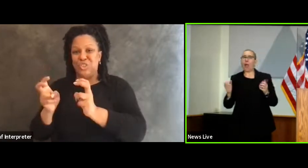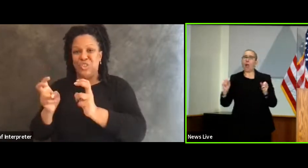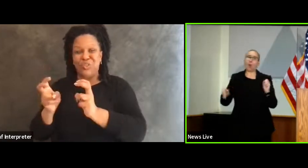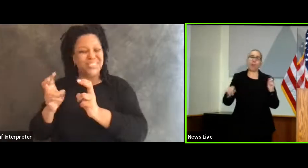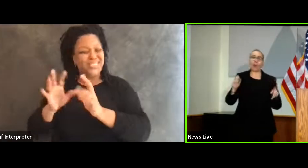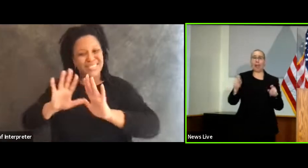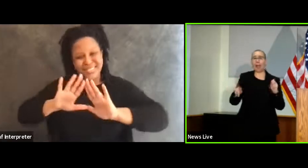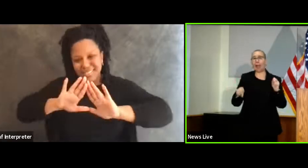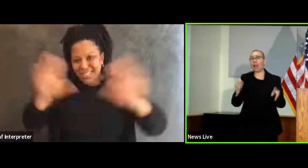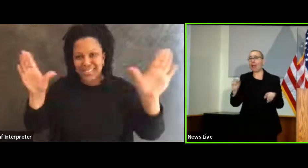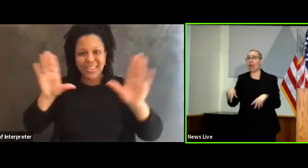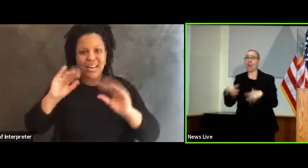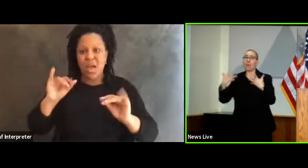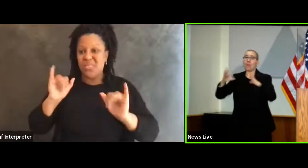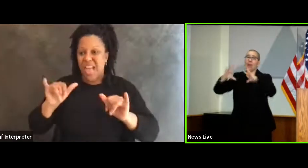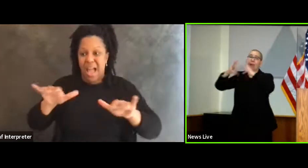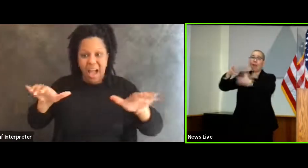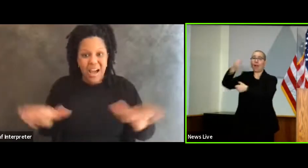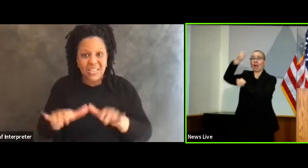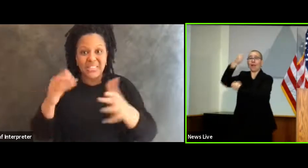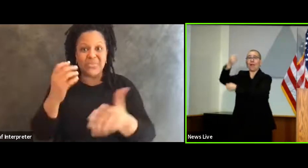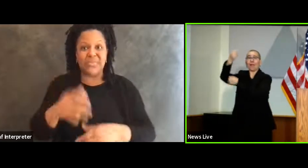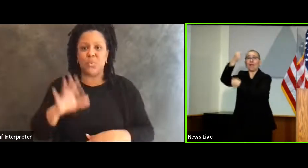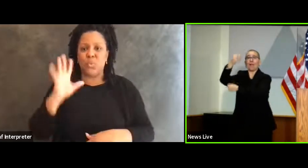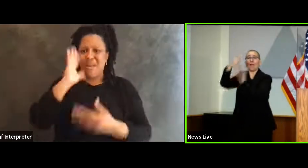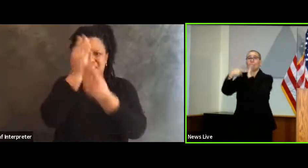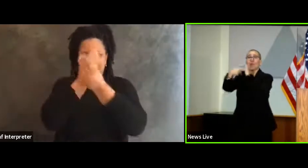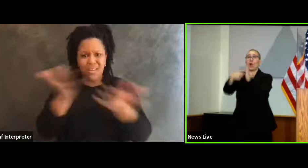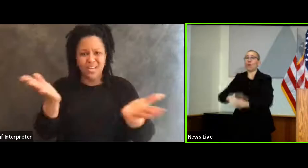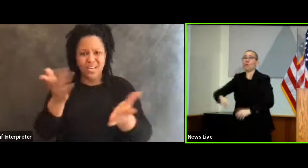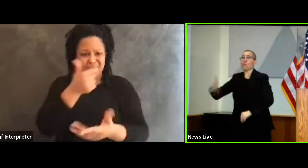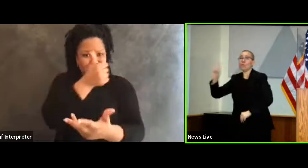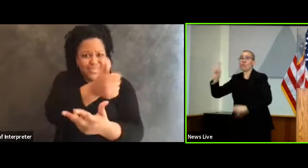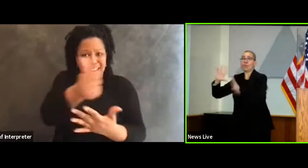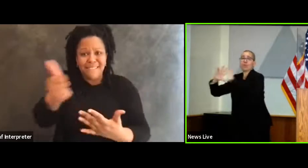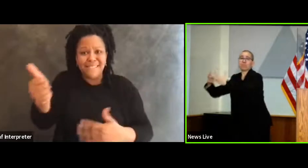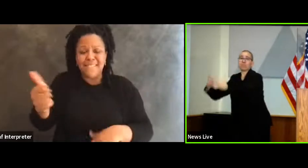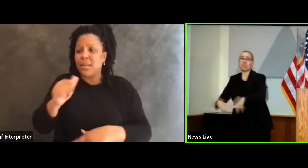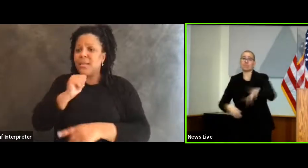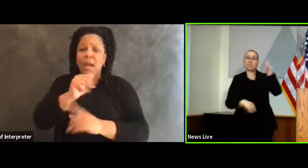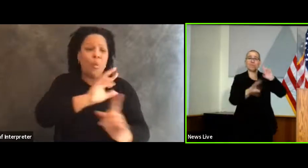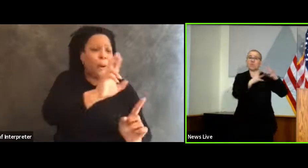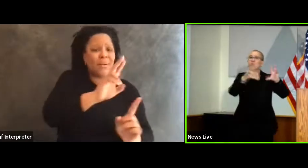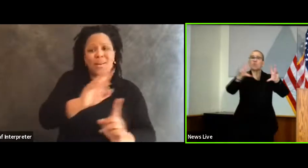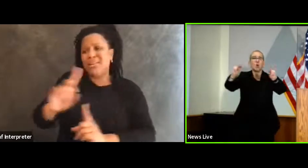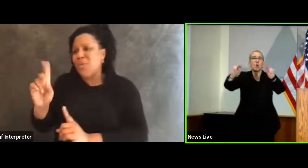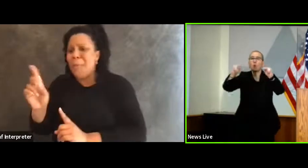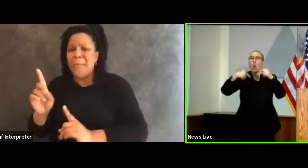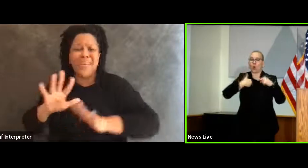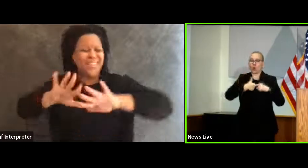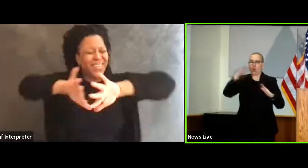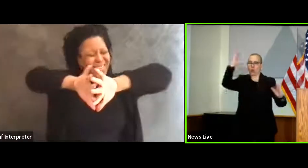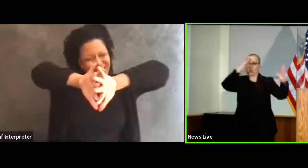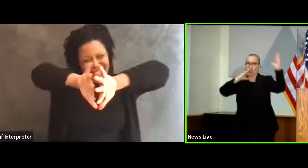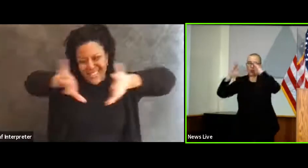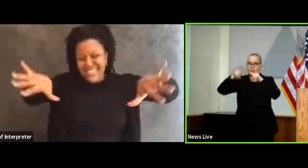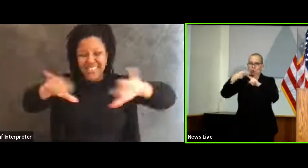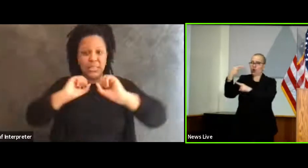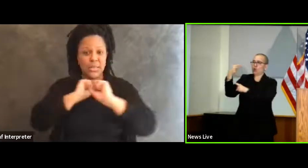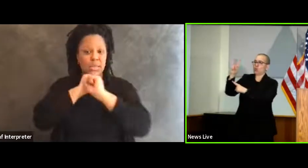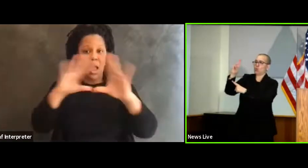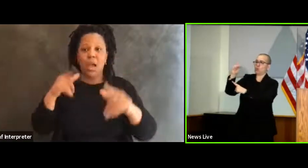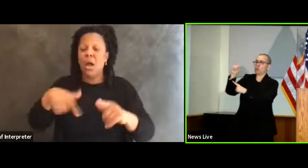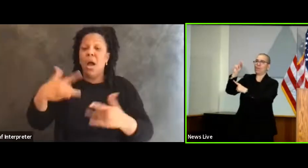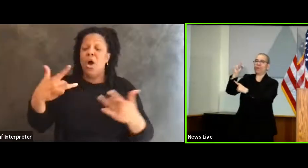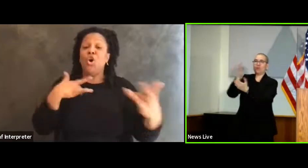you they aren't Democrats or Republicans. They are just concerned about human rights. GOP members from